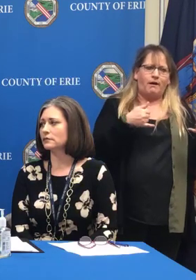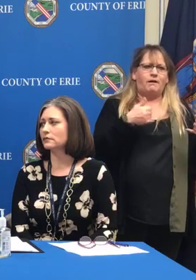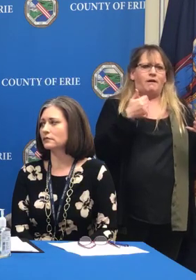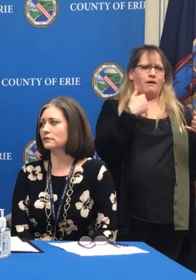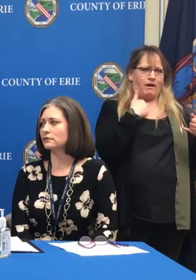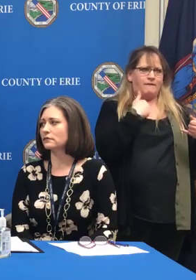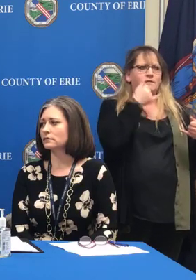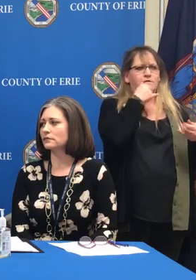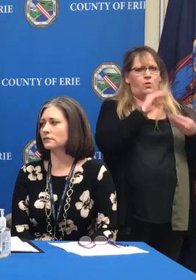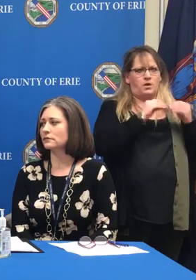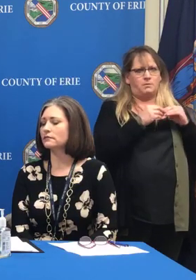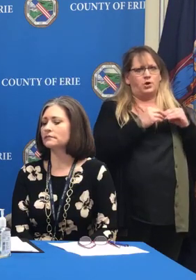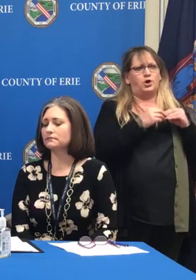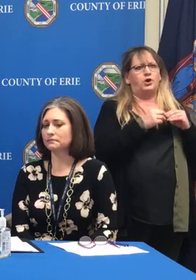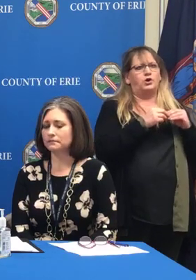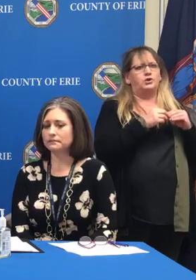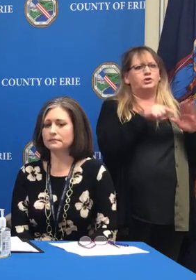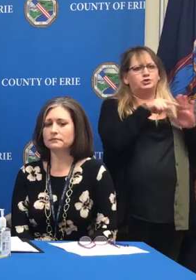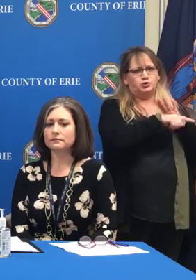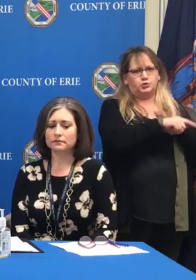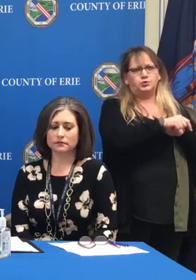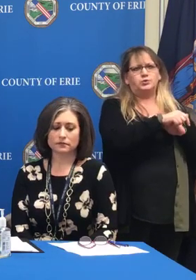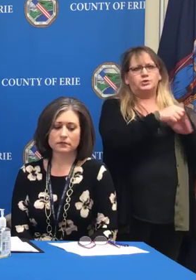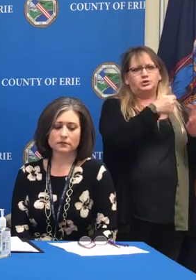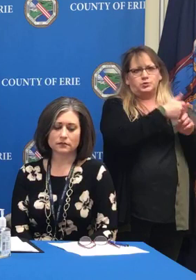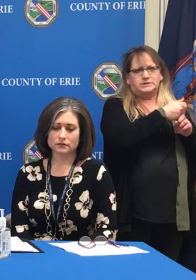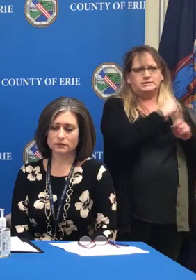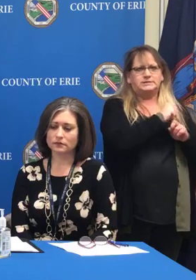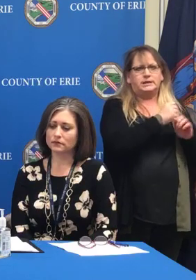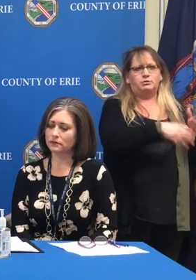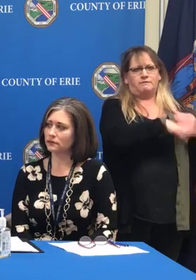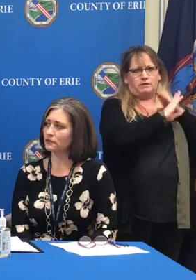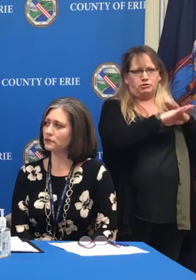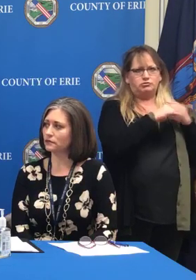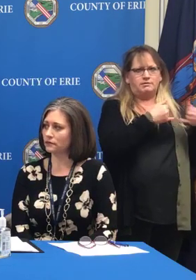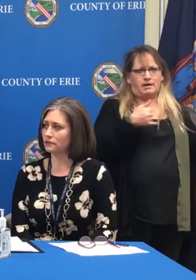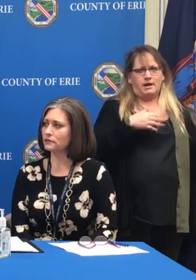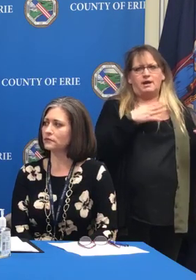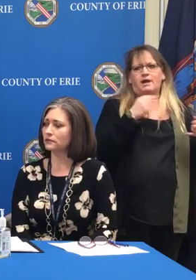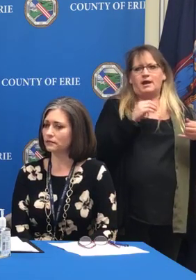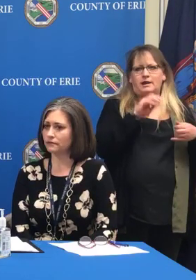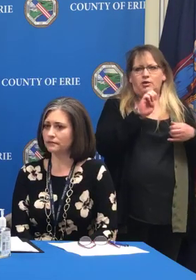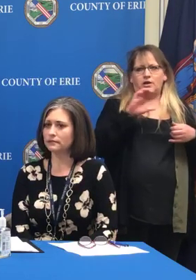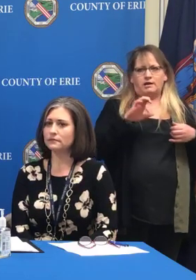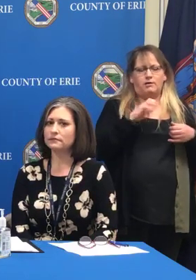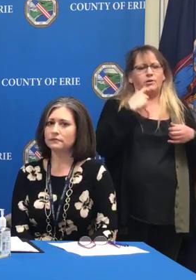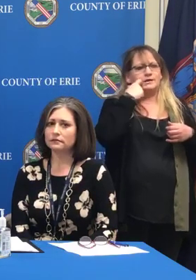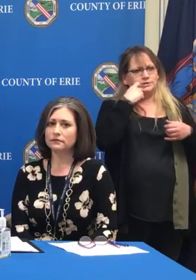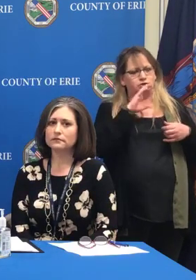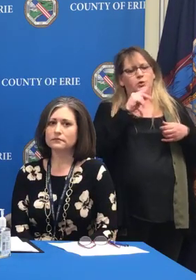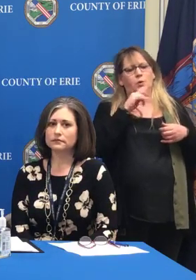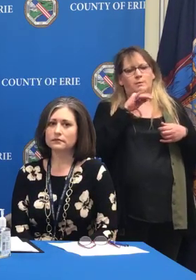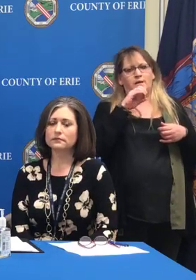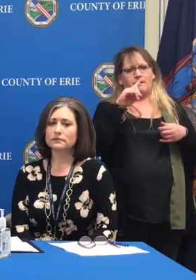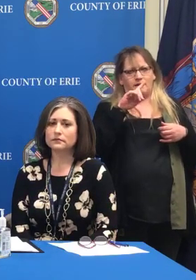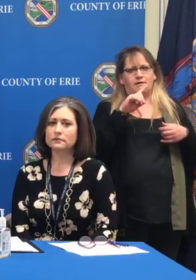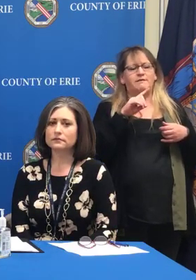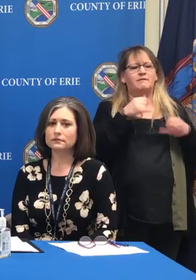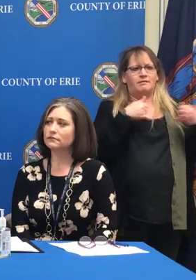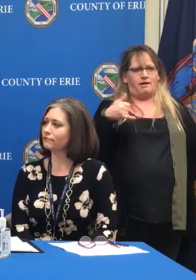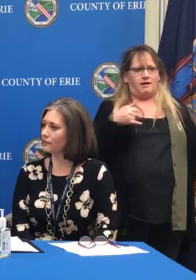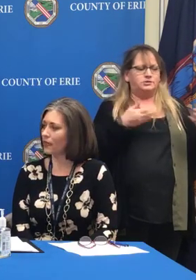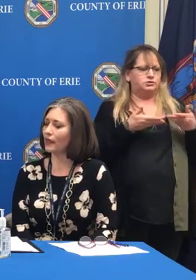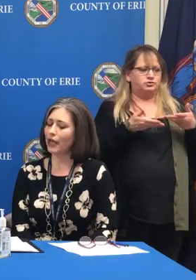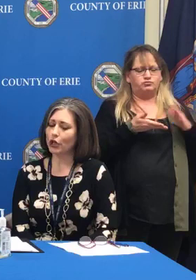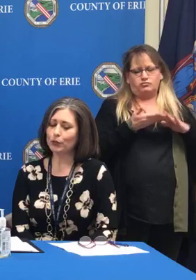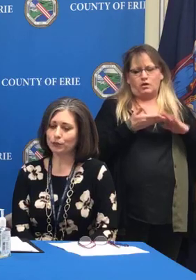well as the suicide prevention line, and of course the Erie County Opiate 24-hour addiction line is run through Crisis Services, so I